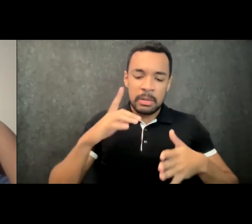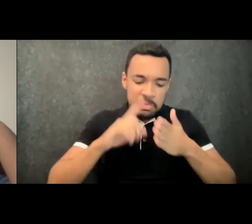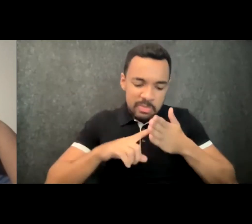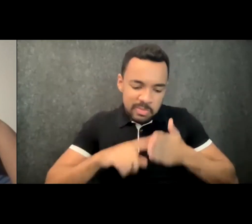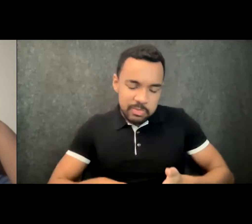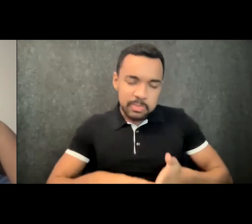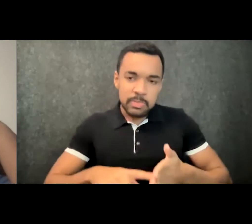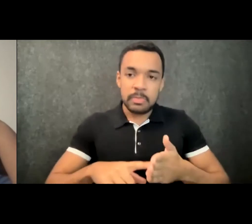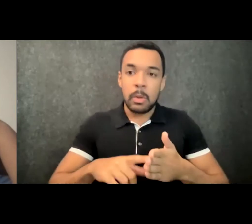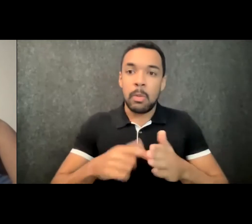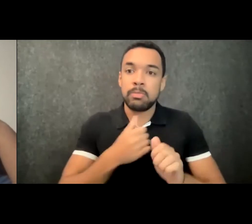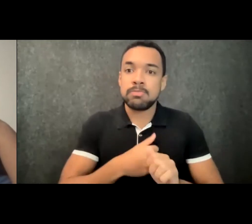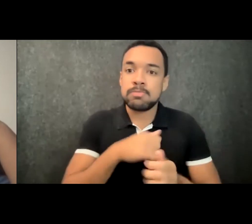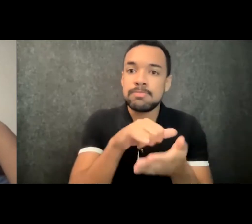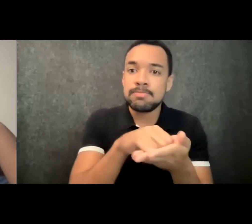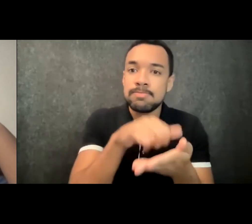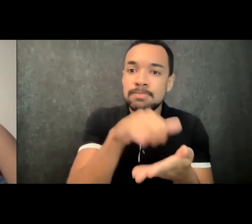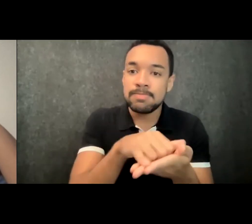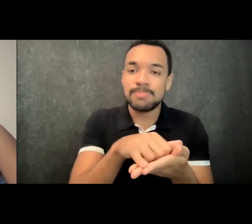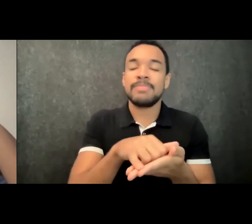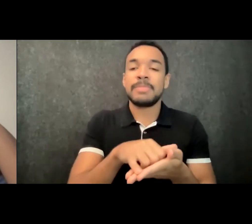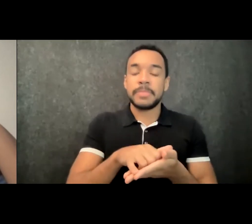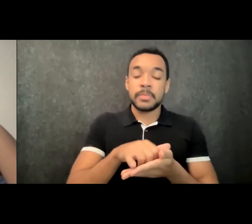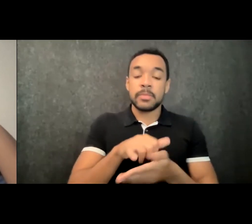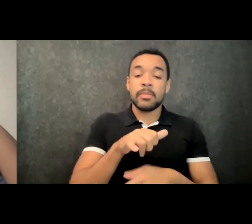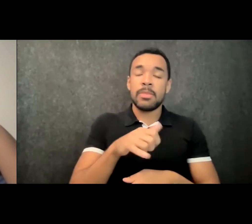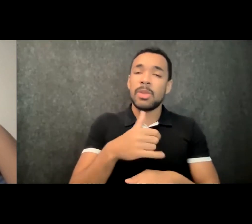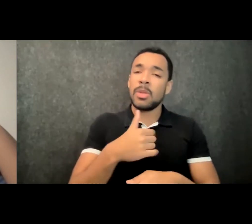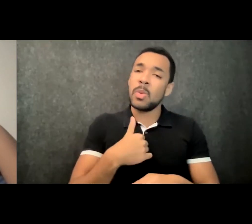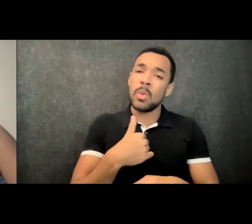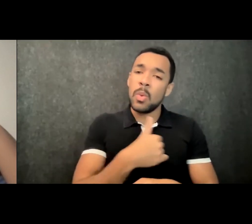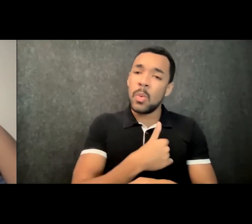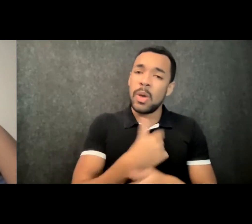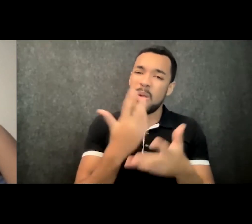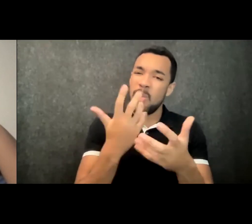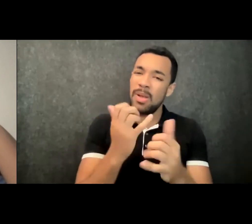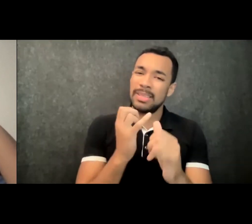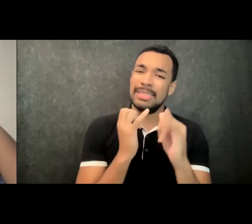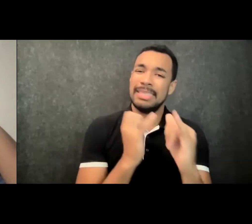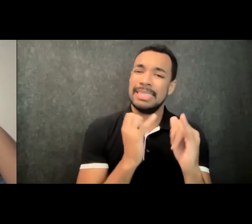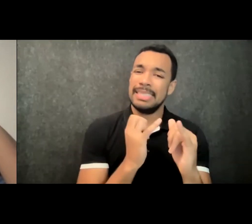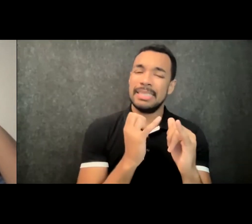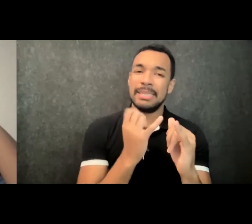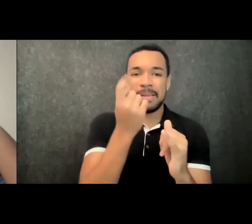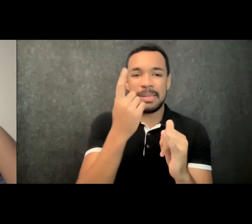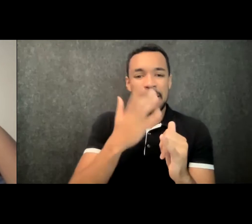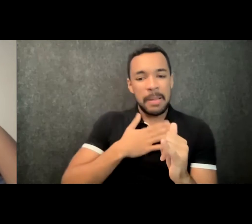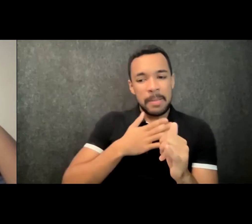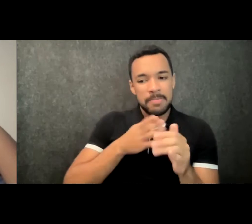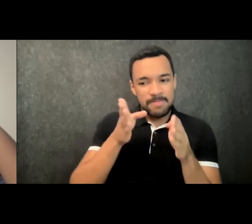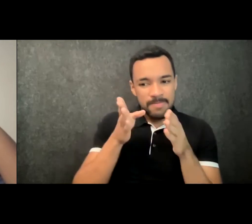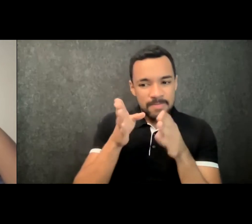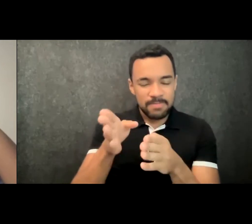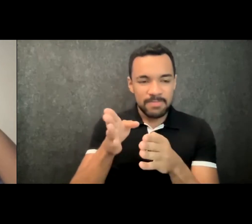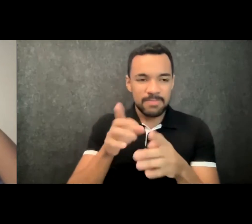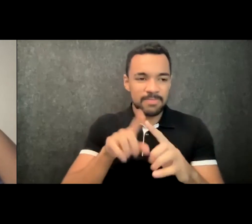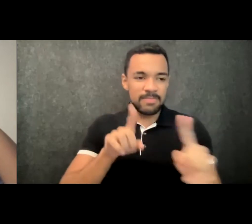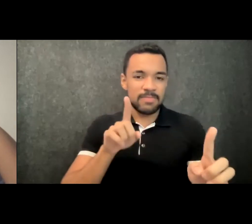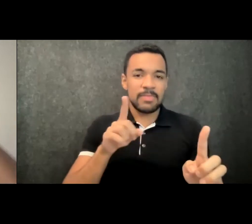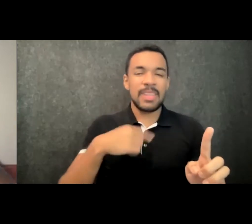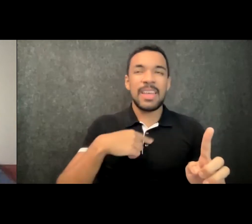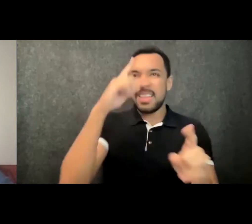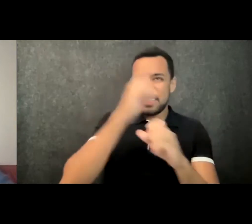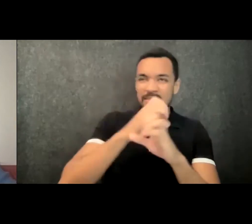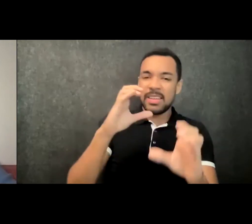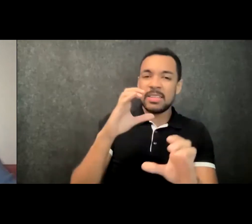I apologize about that. We want the same thing, different methods. I think resembling patriarchy leads us to